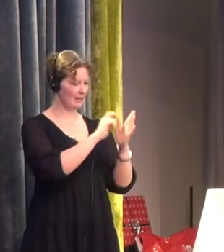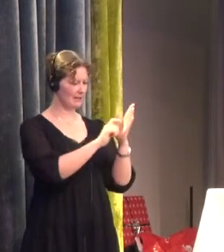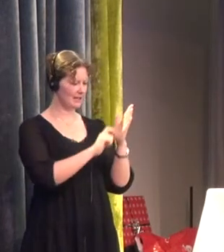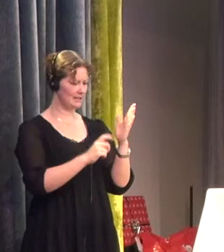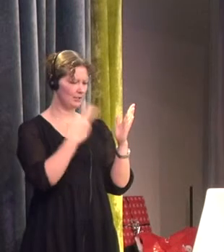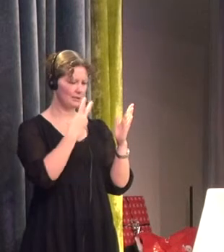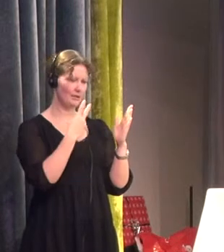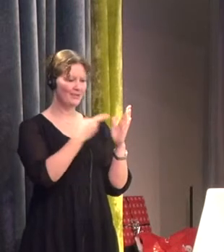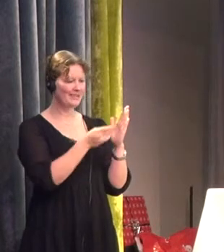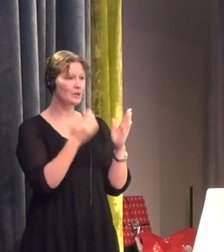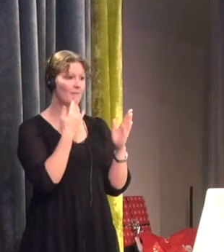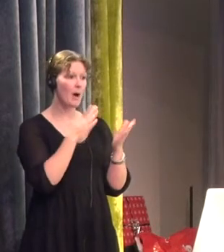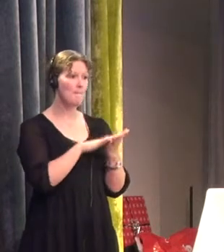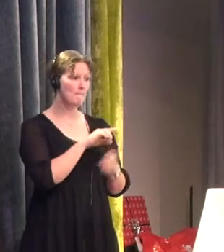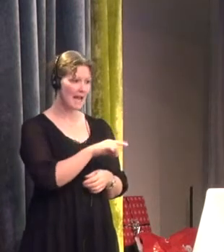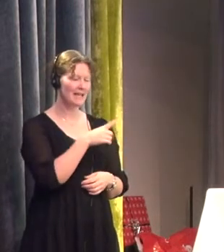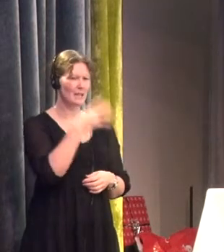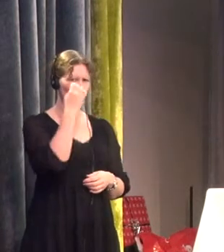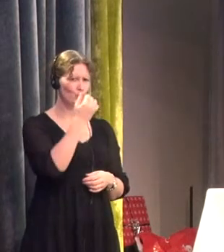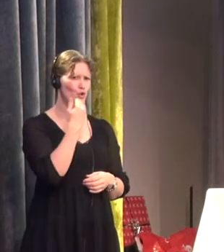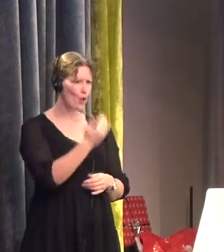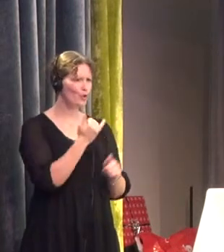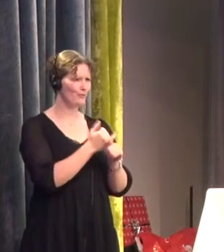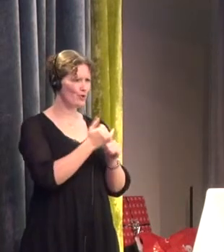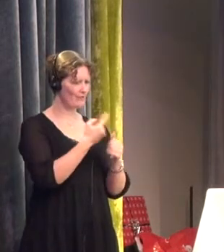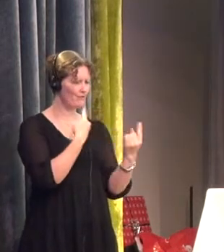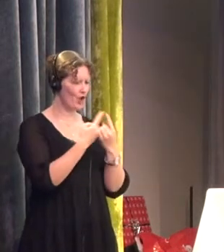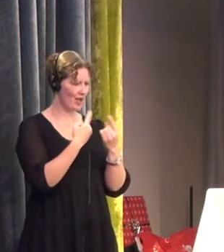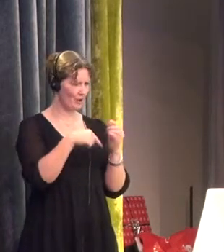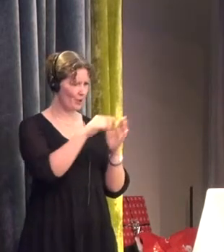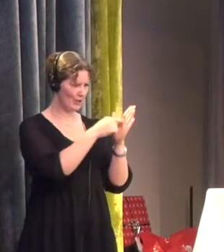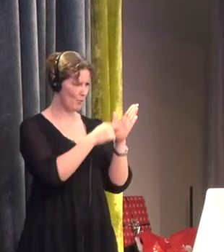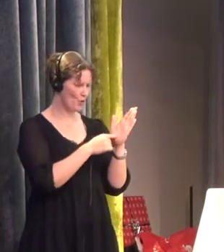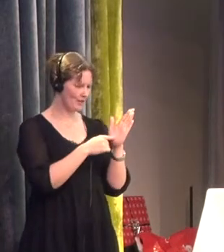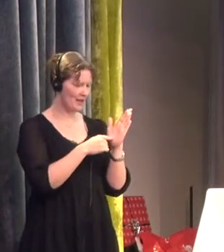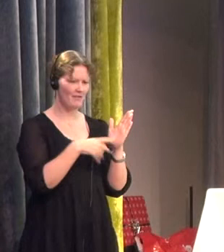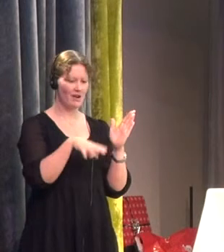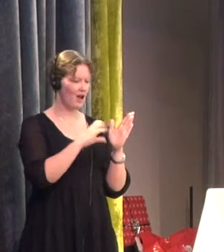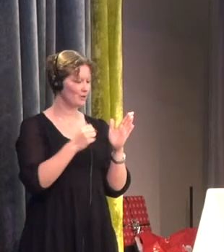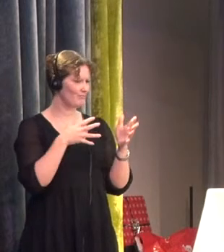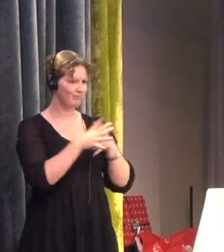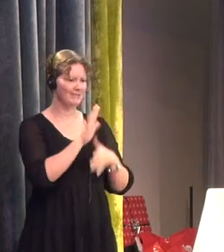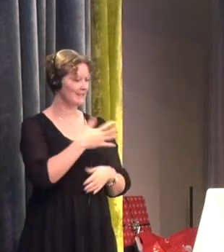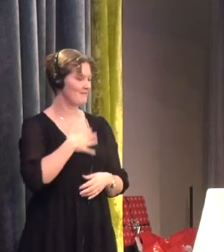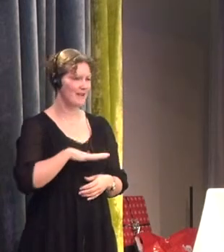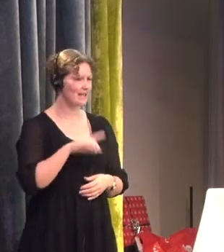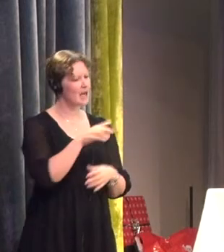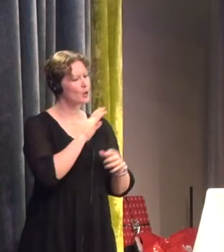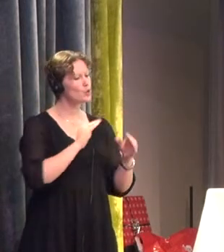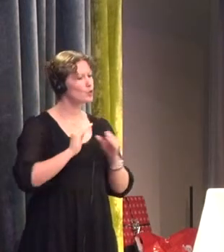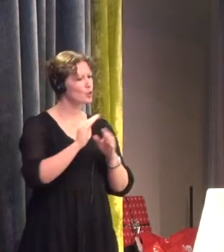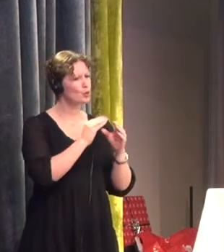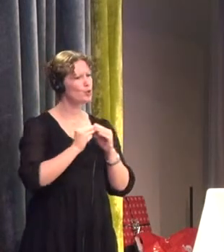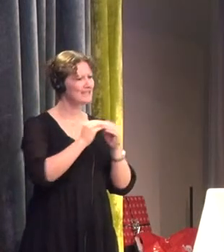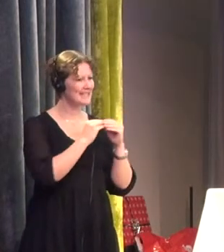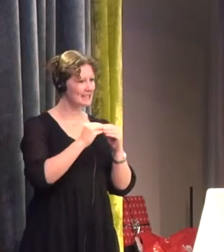some of the negotiations leading to it, not everyone got their way. This is a document of consensus and agreement and